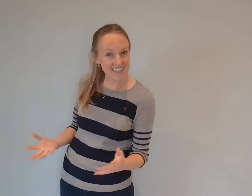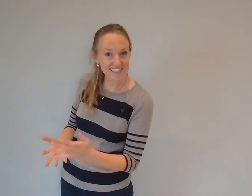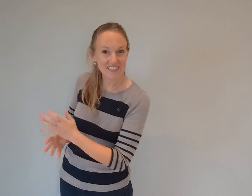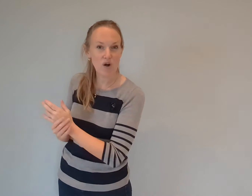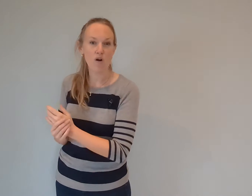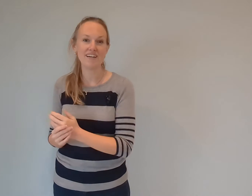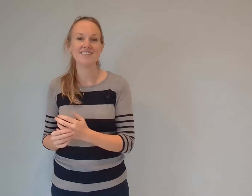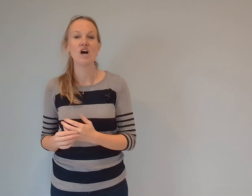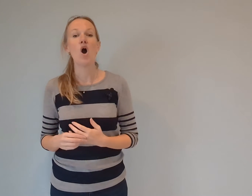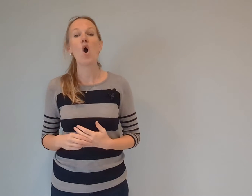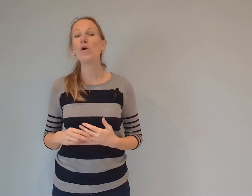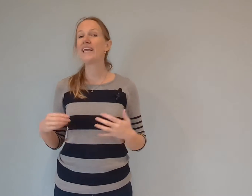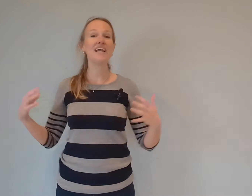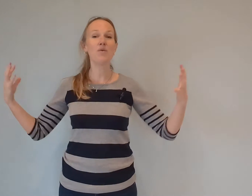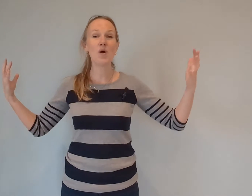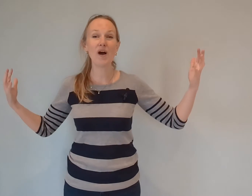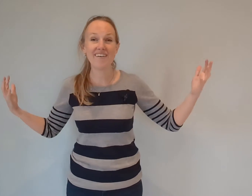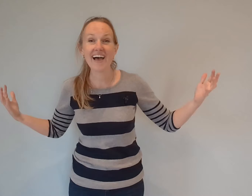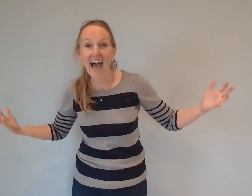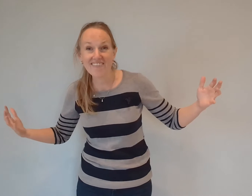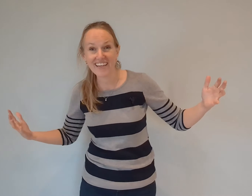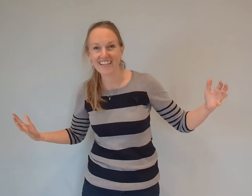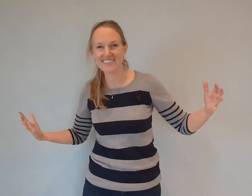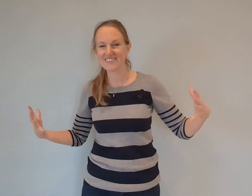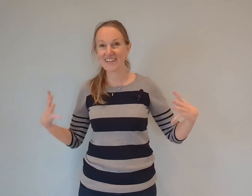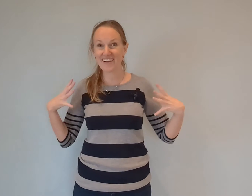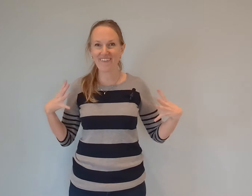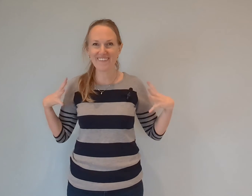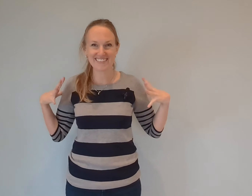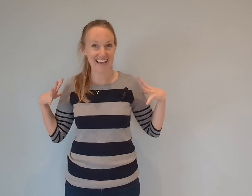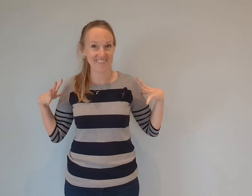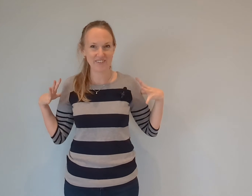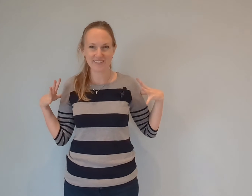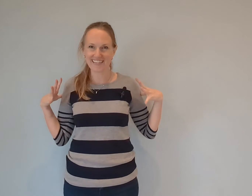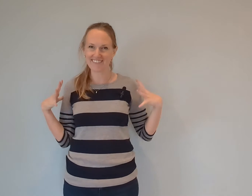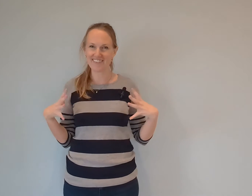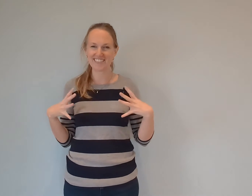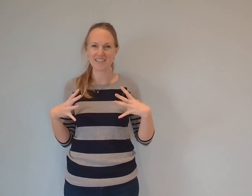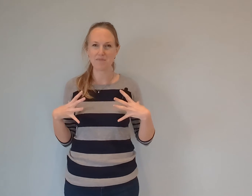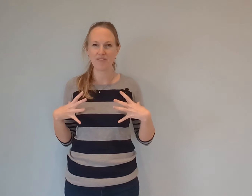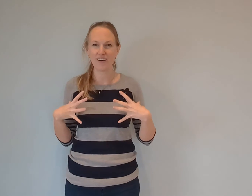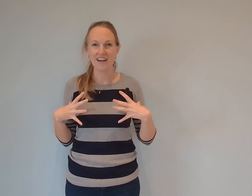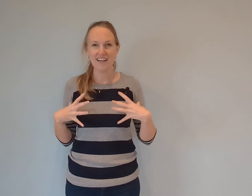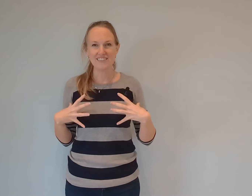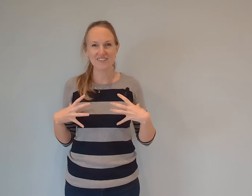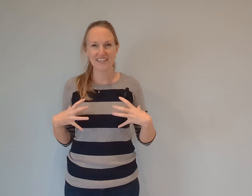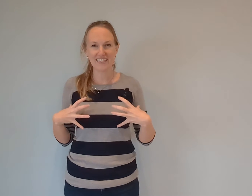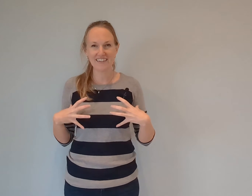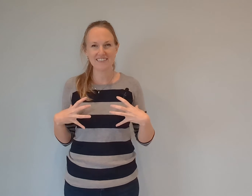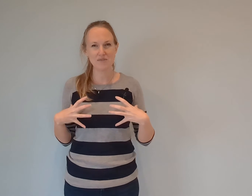to the chorus. Oh, hero of heaven. So hero is a kind of cool sign we've never sung before. So here, it's almost